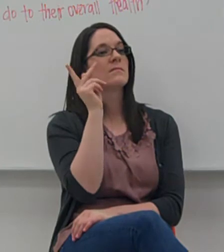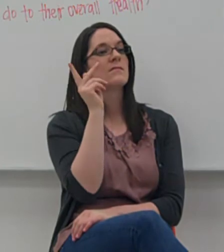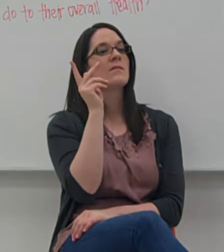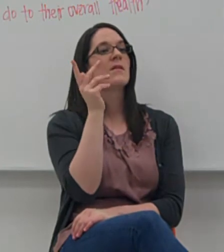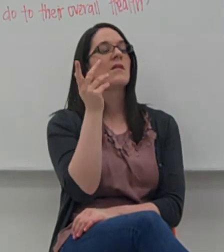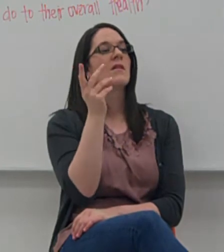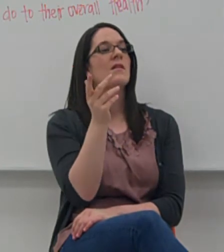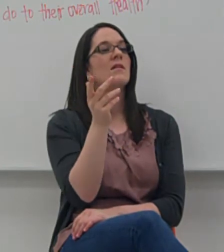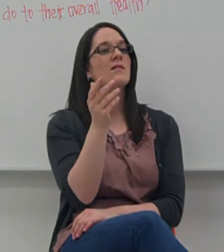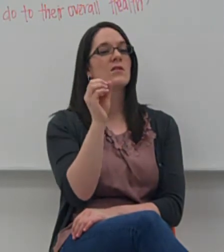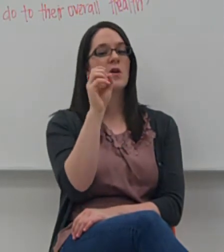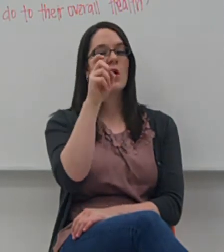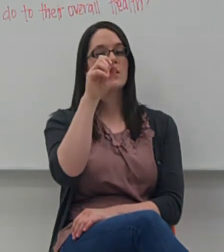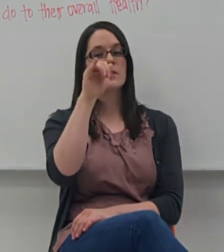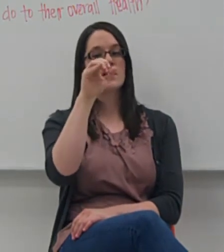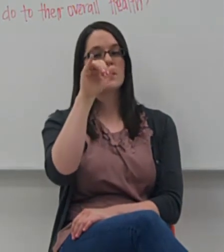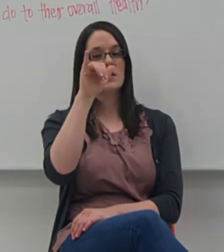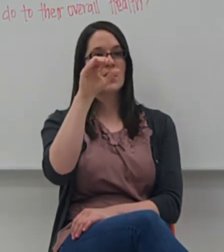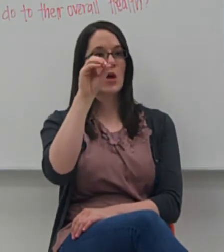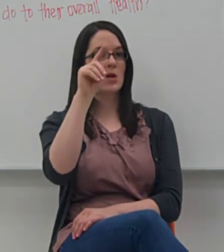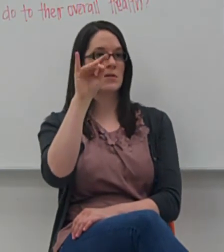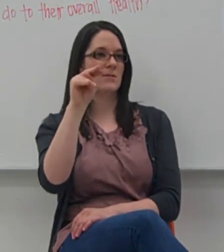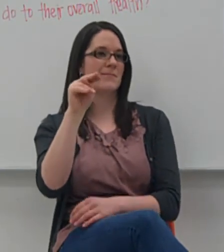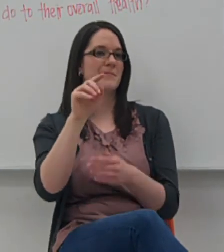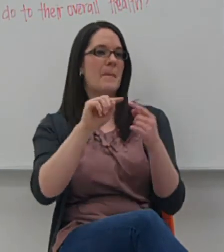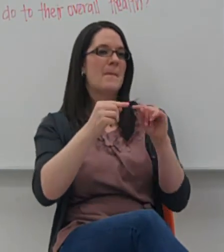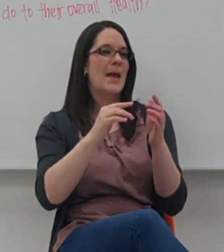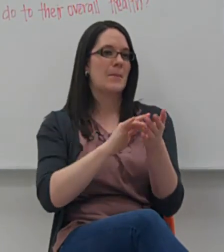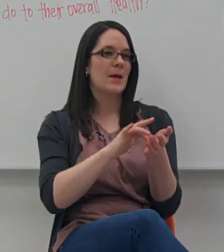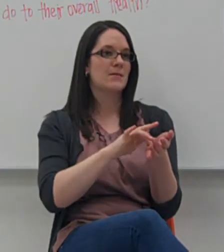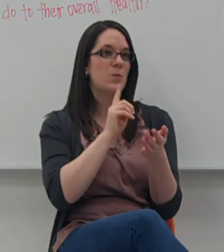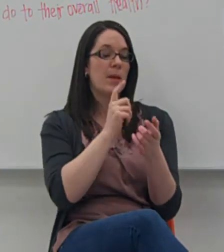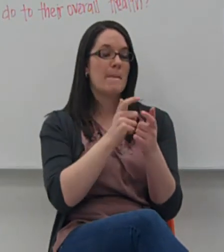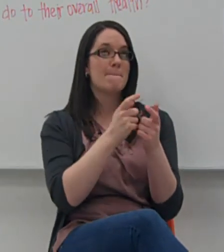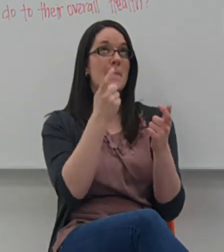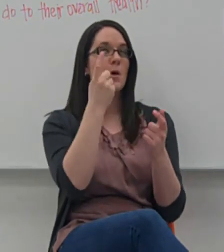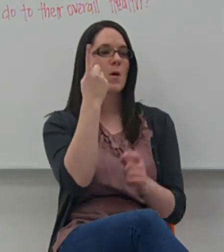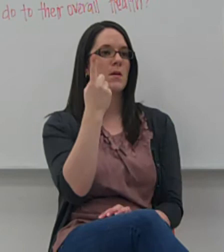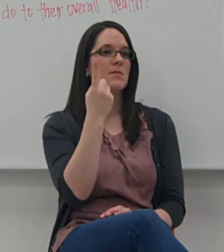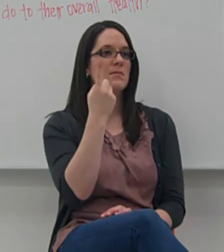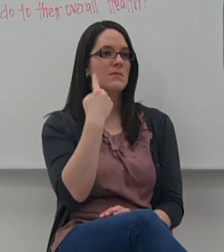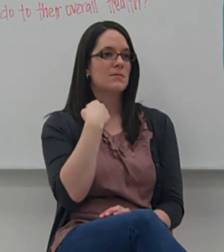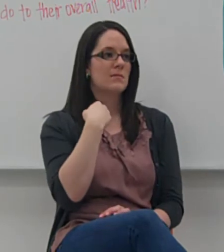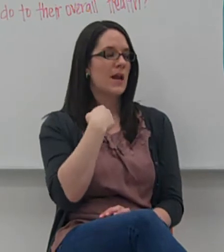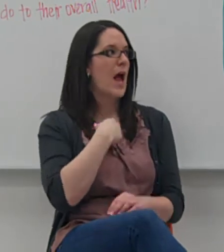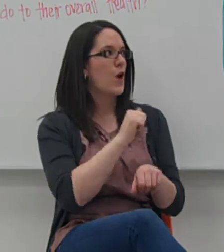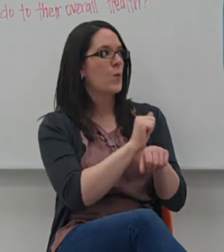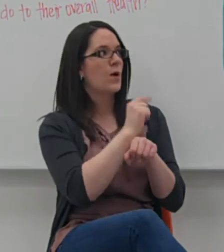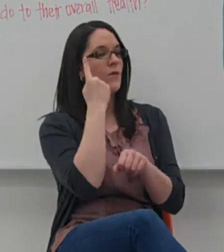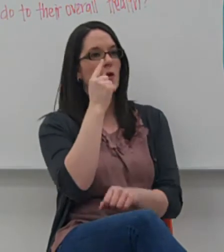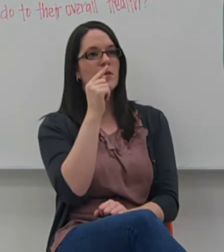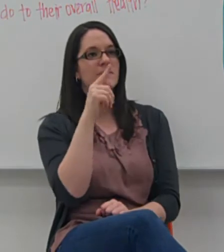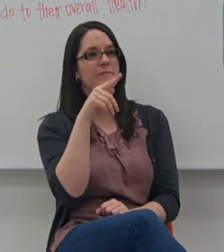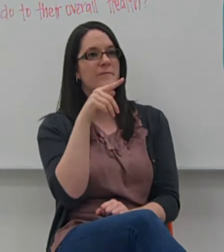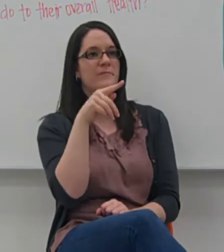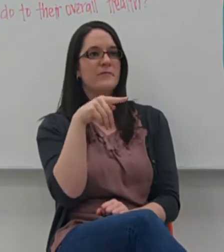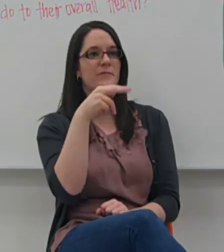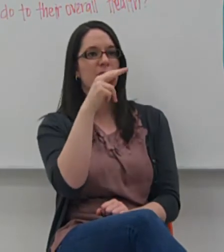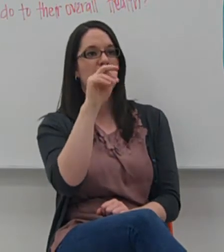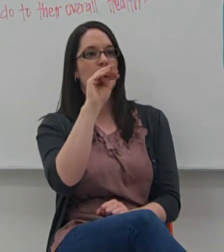Okay, Oxycontin or pain pills, that's a huge one. I work at a pharmacy, and we have people come in all the